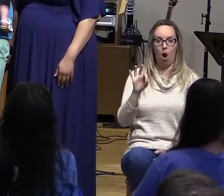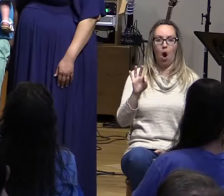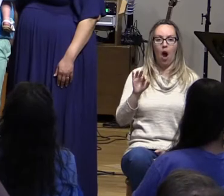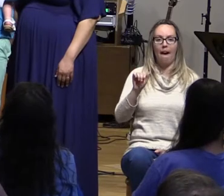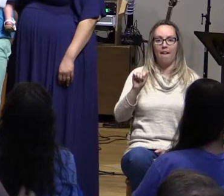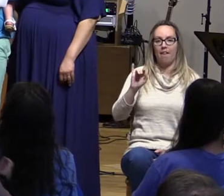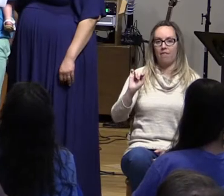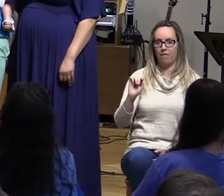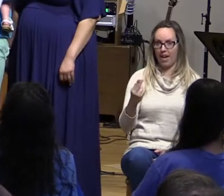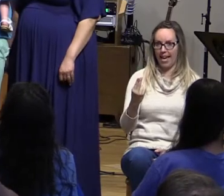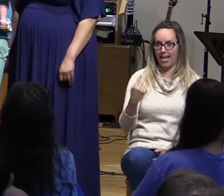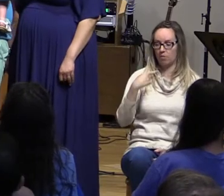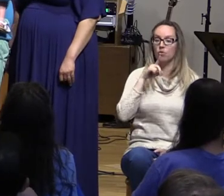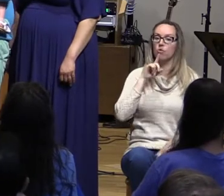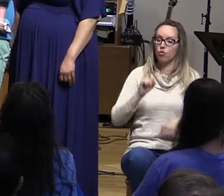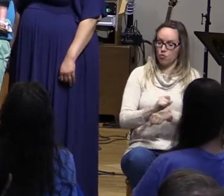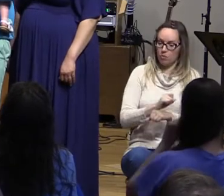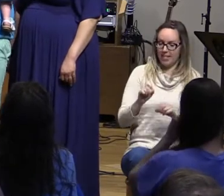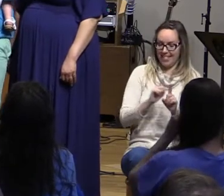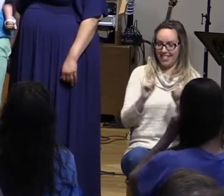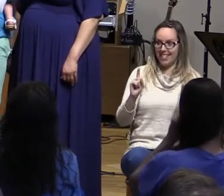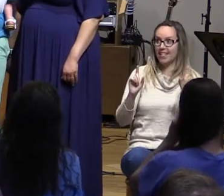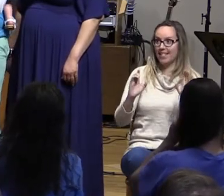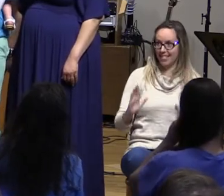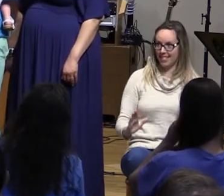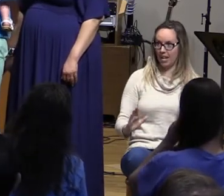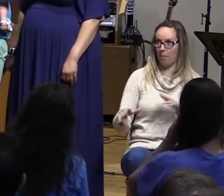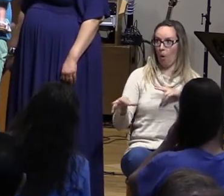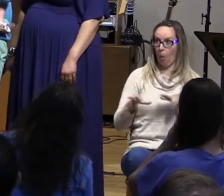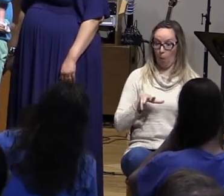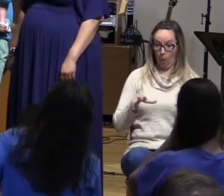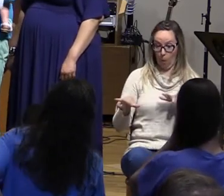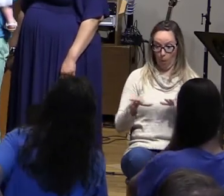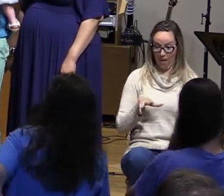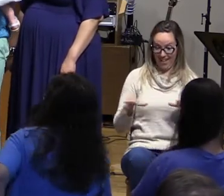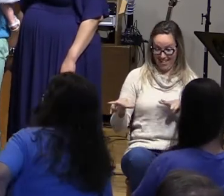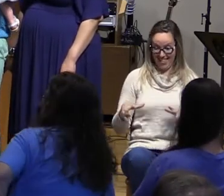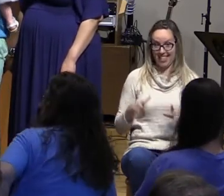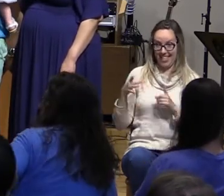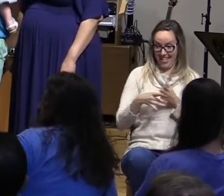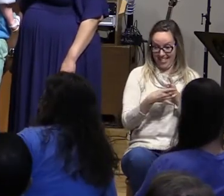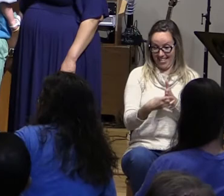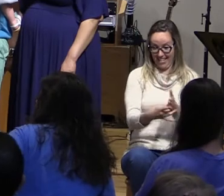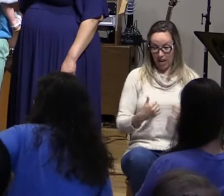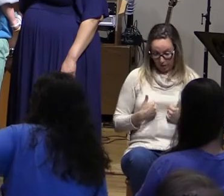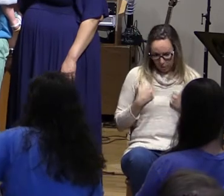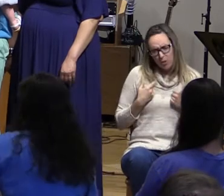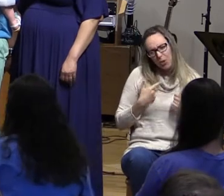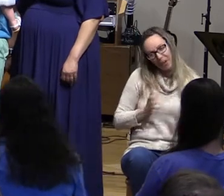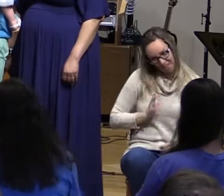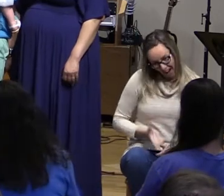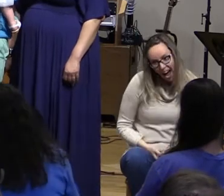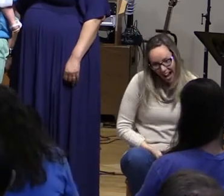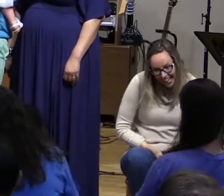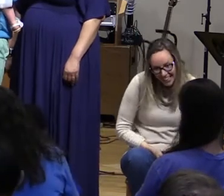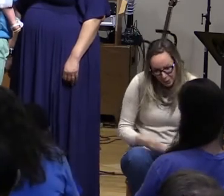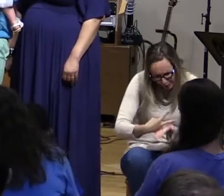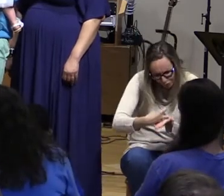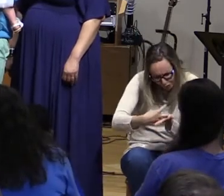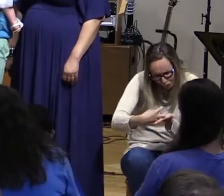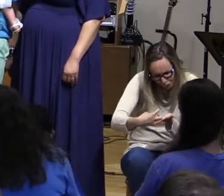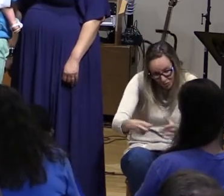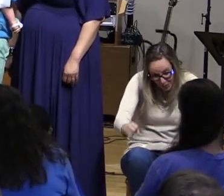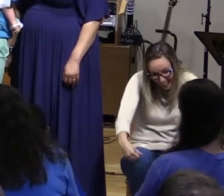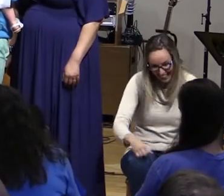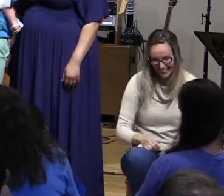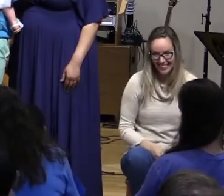that she may be a true disciple who walks in the way that leads to life. All